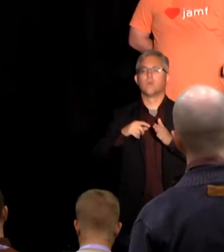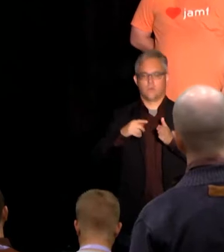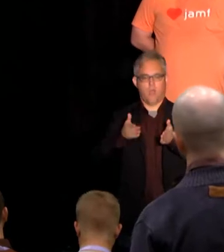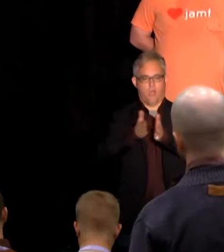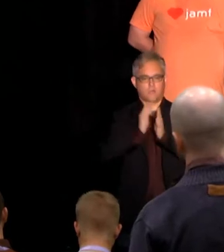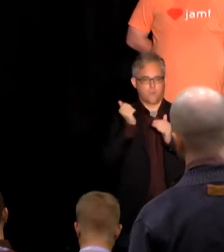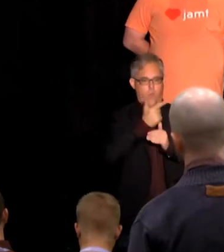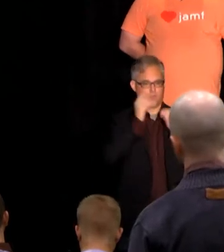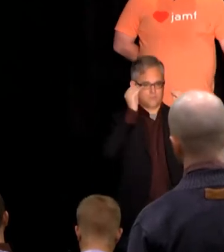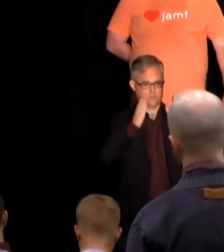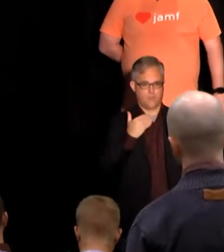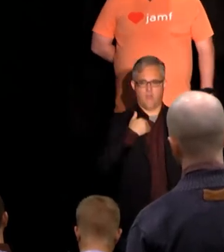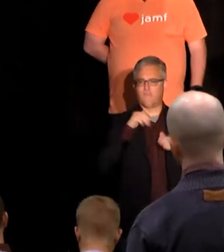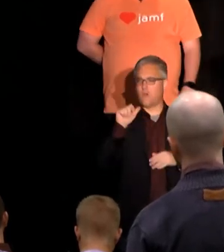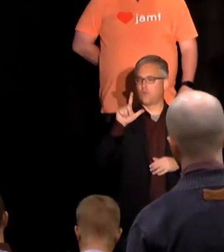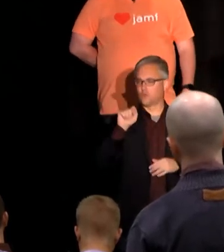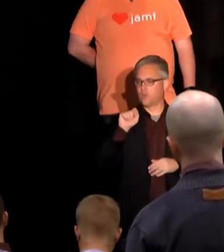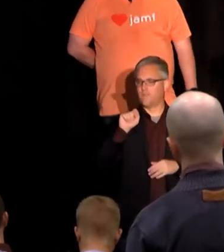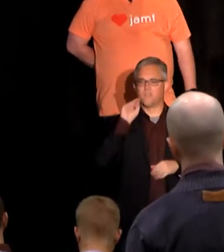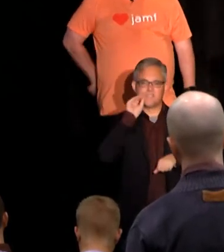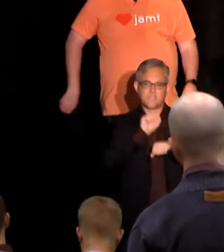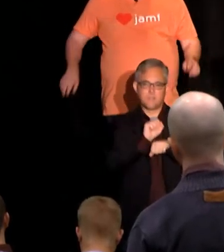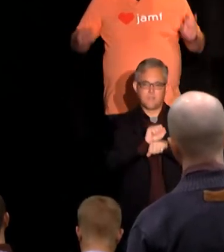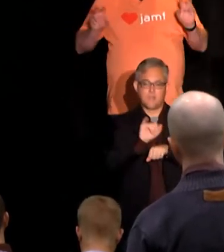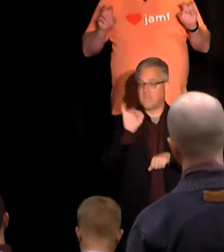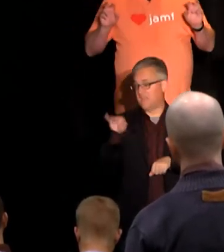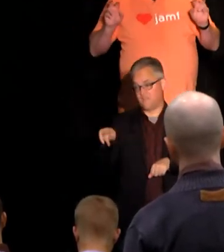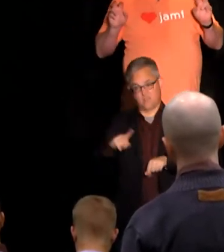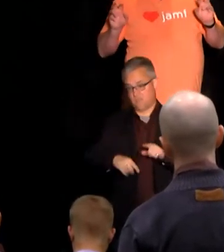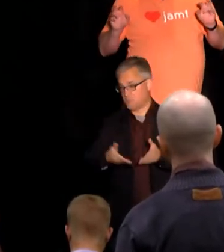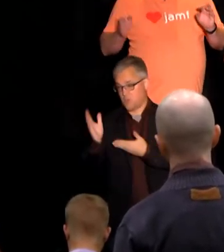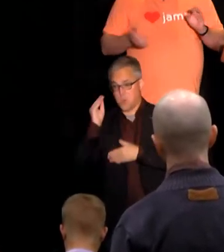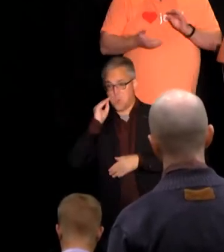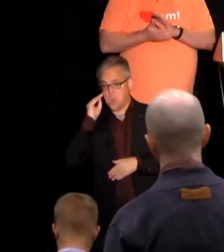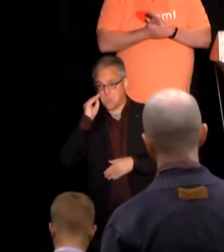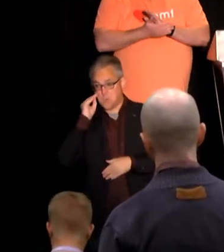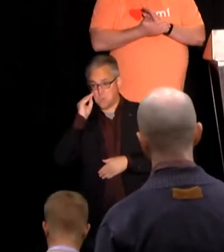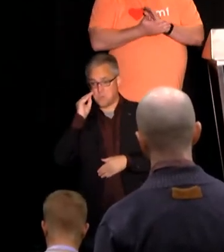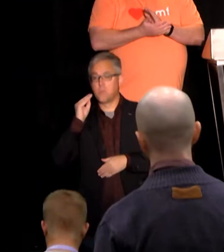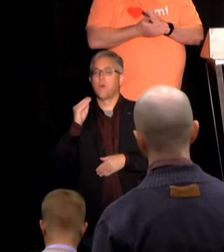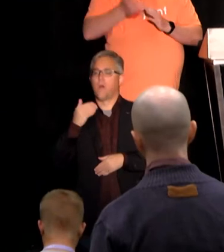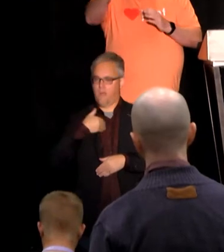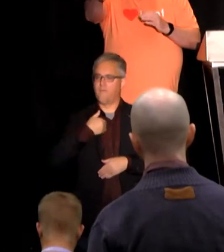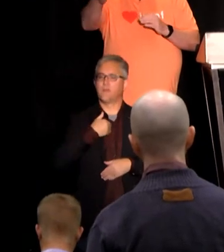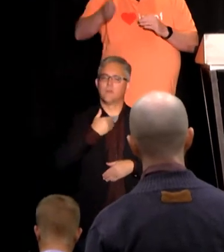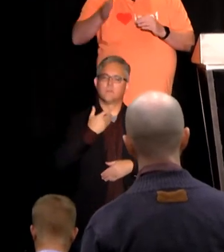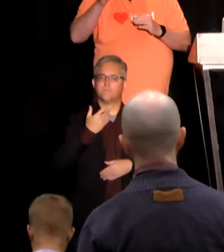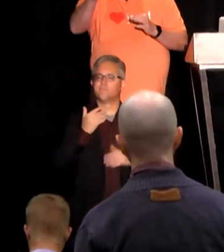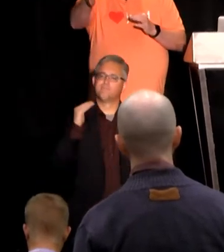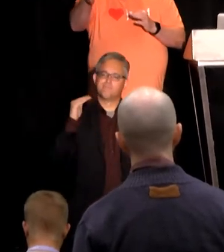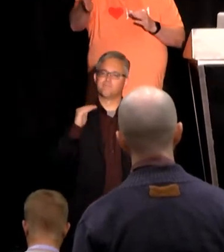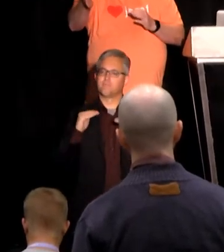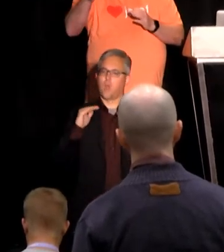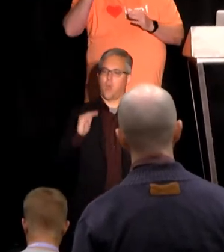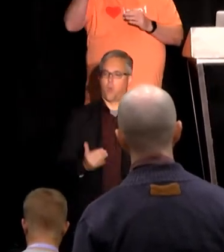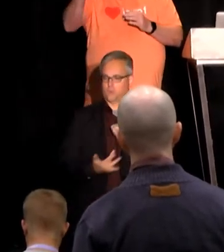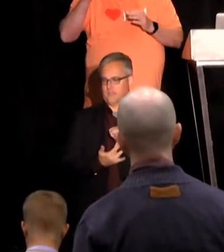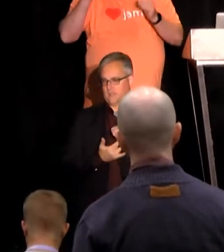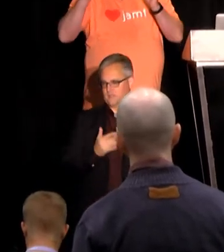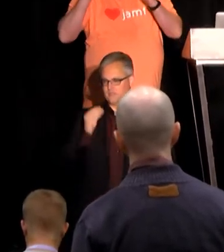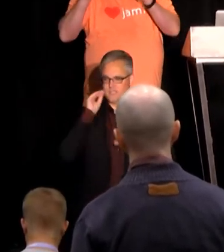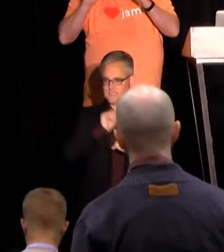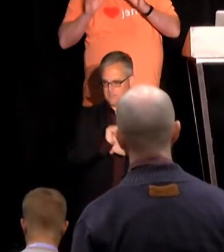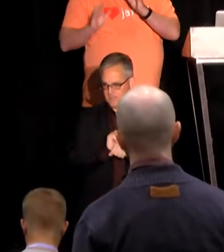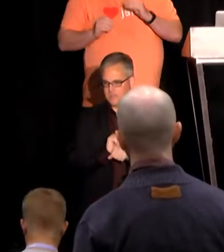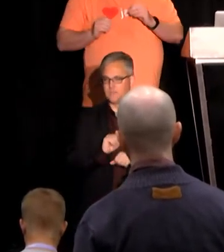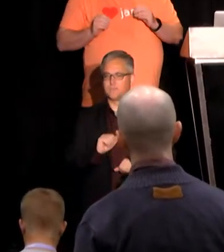alternative assignment to send in lieu of a tech, high-tech assignment. On the same note as that, and you didn't ask this, but the answer